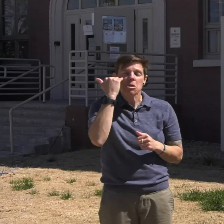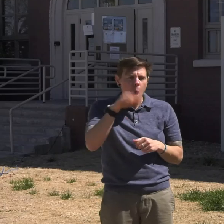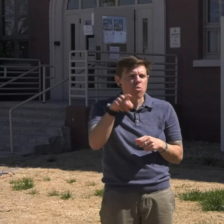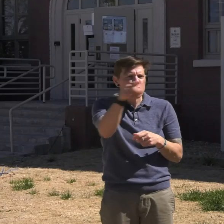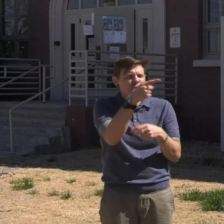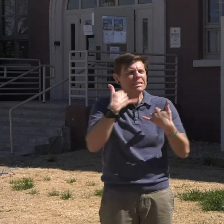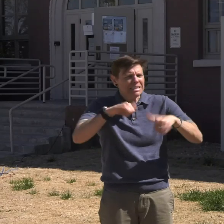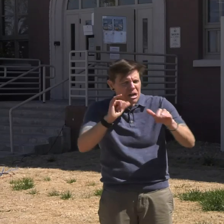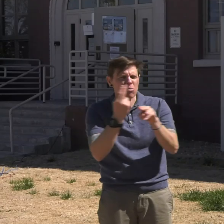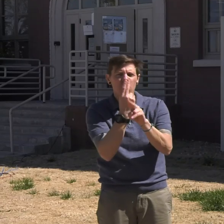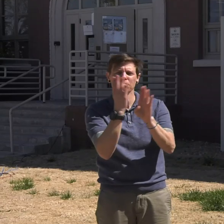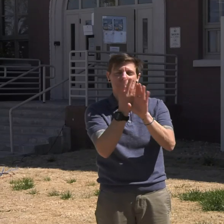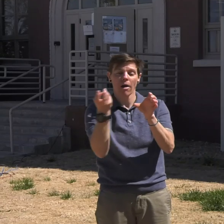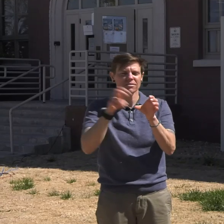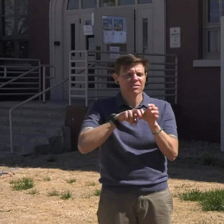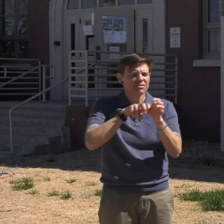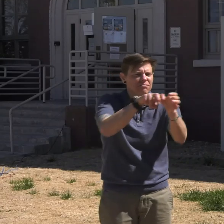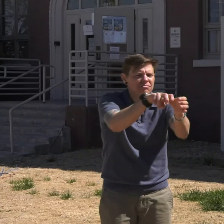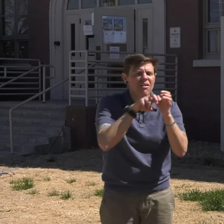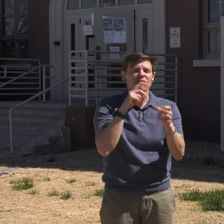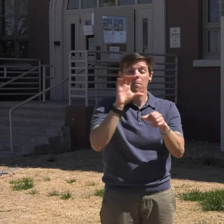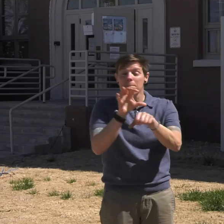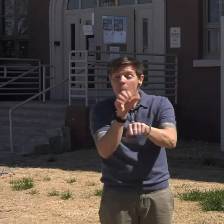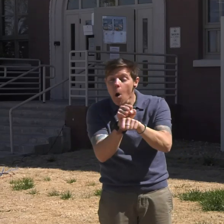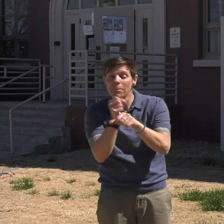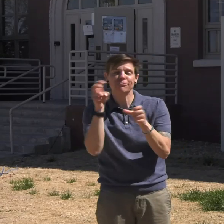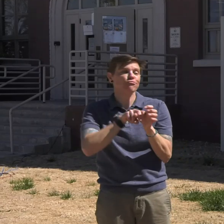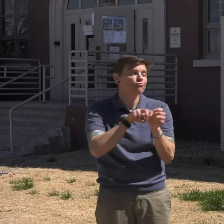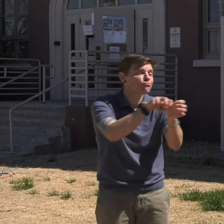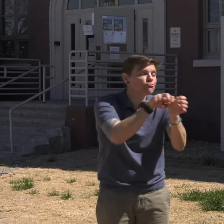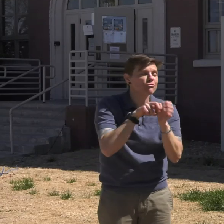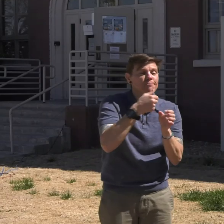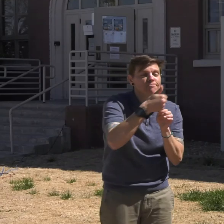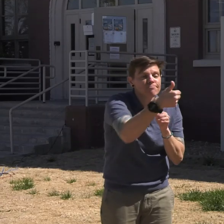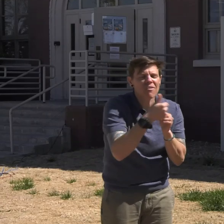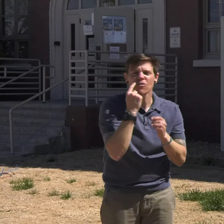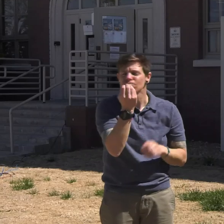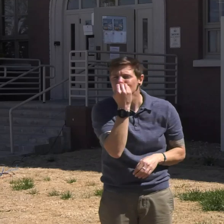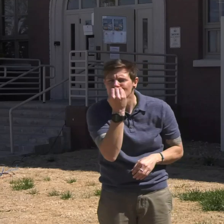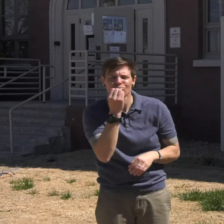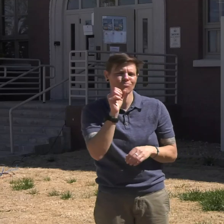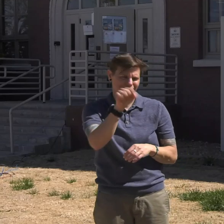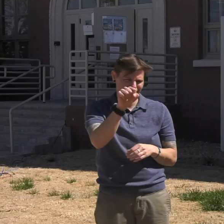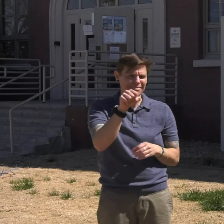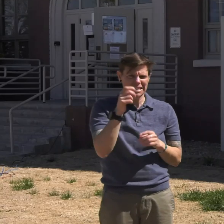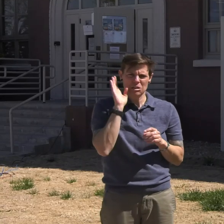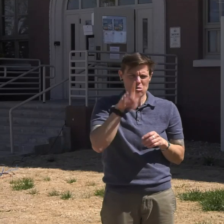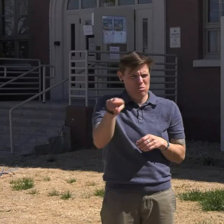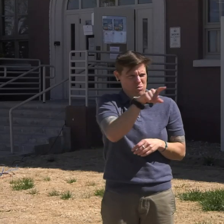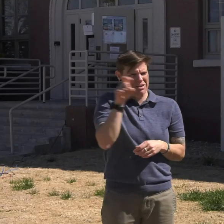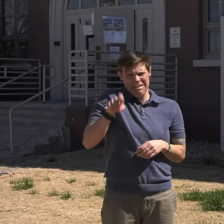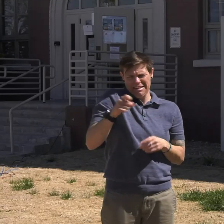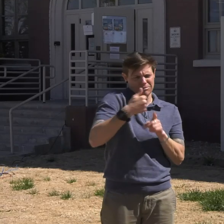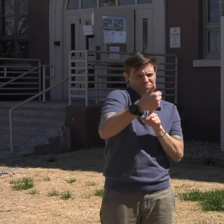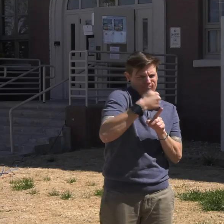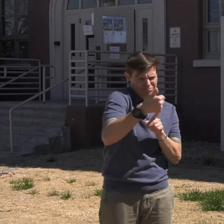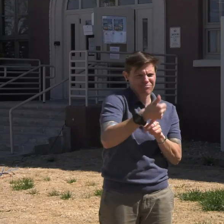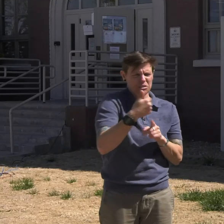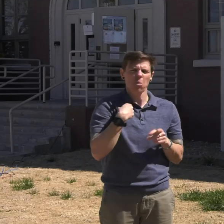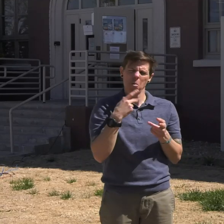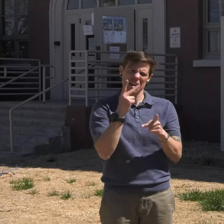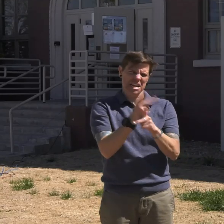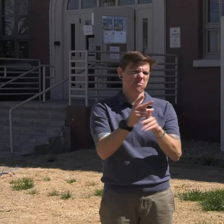to hospital visits. So it is important that that avenue is available for, again, folks